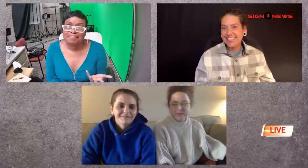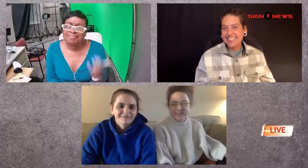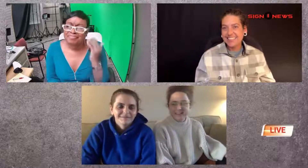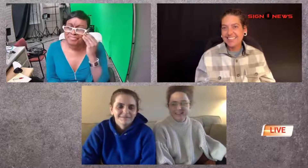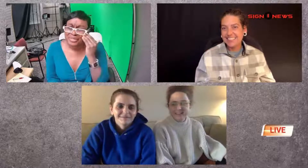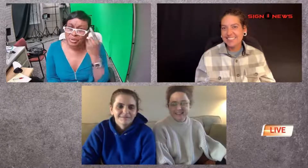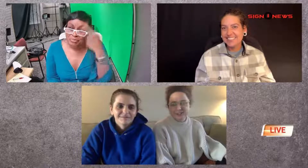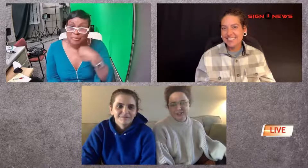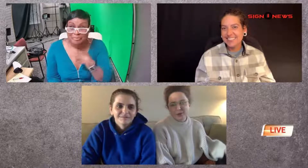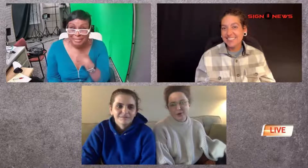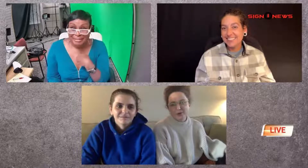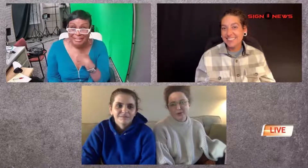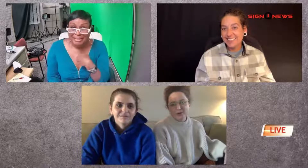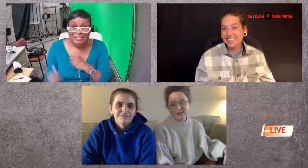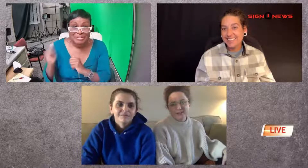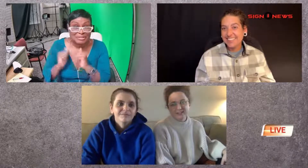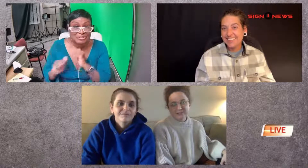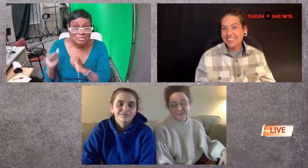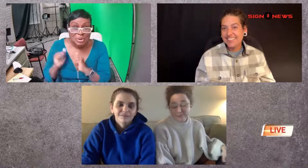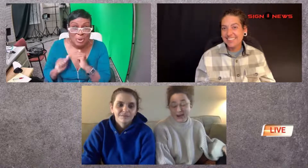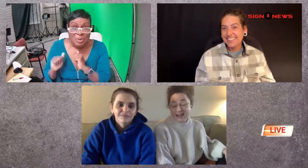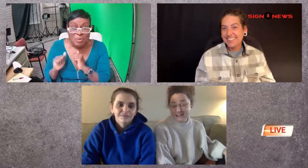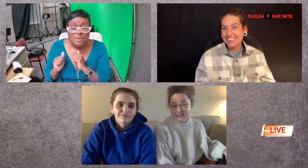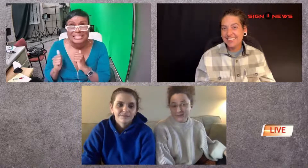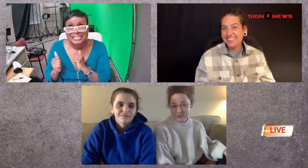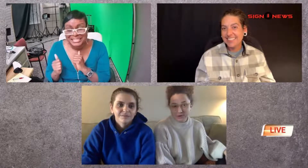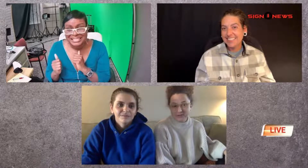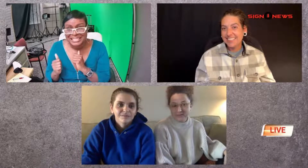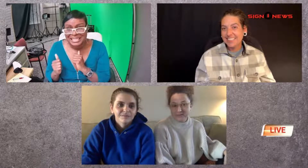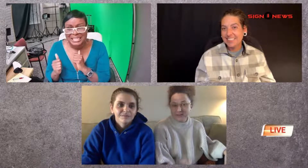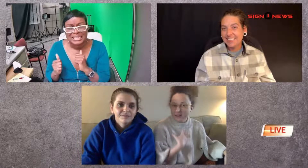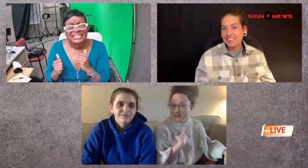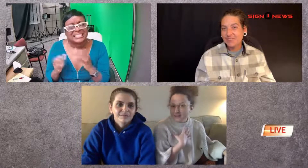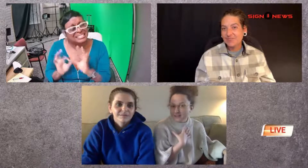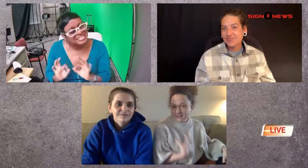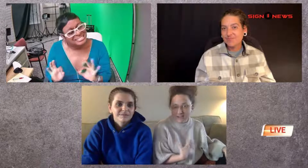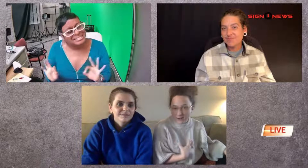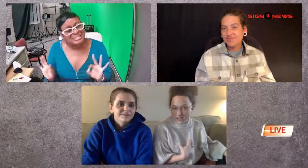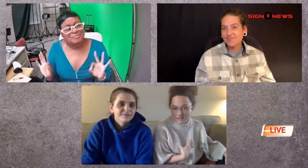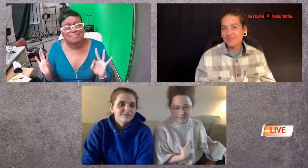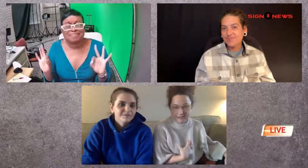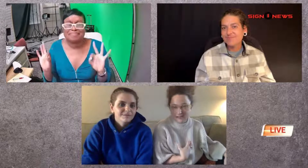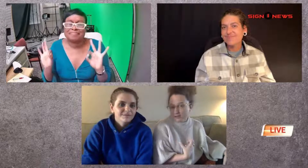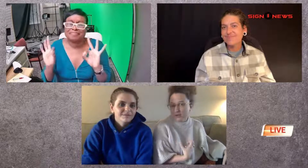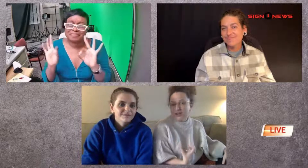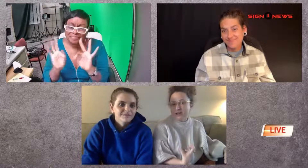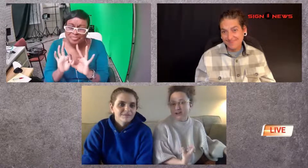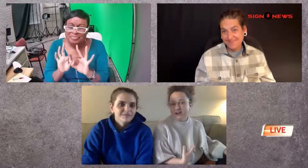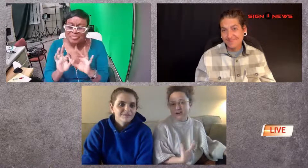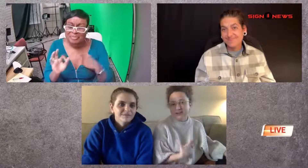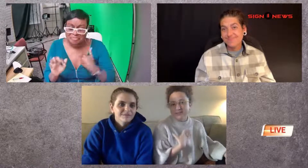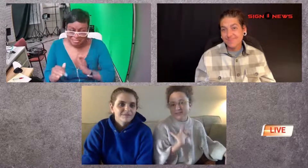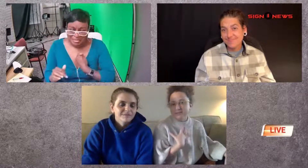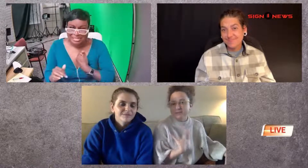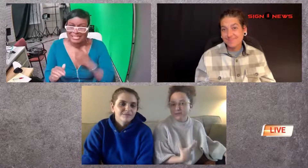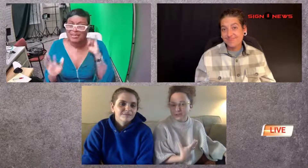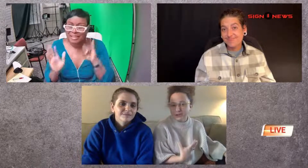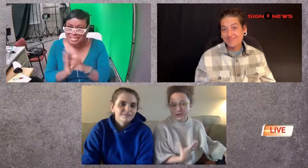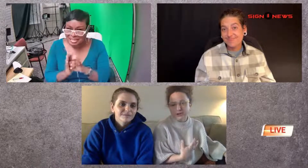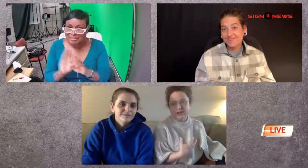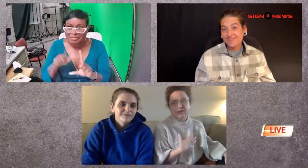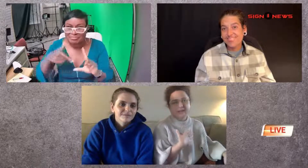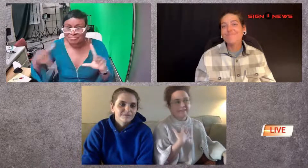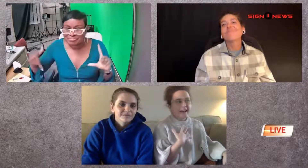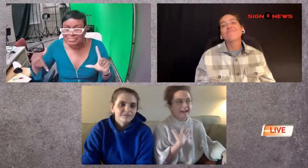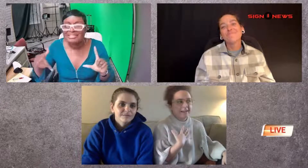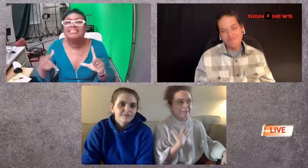For me, this show is radically important because, I identify as queer, and this is a